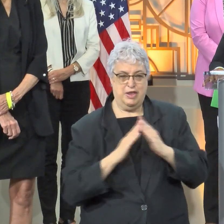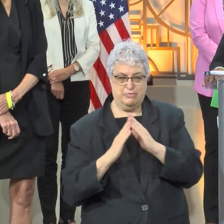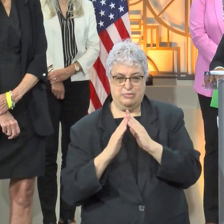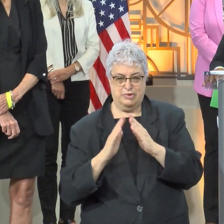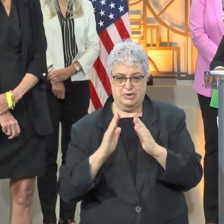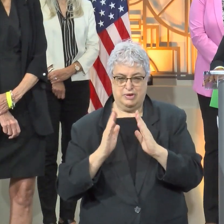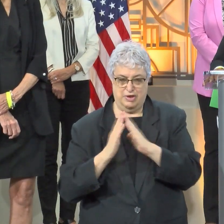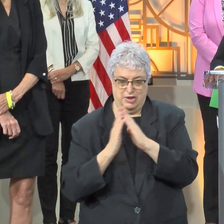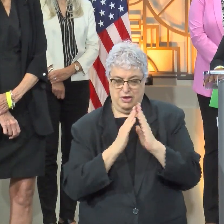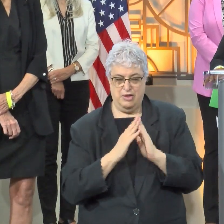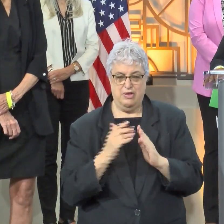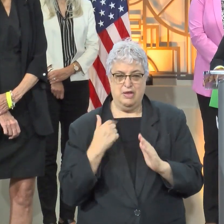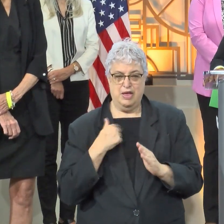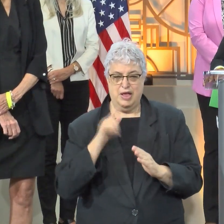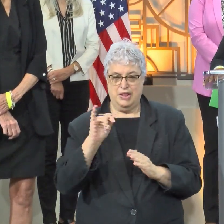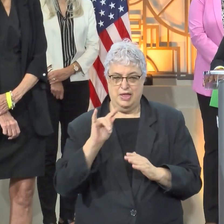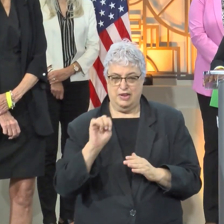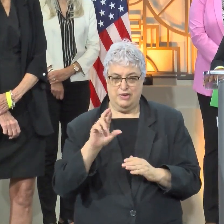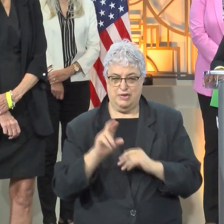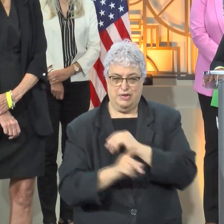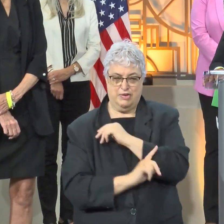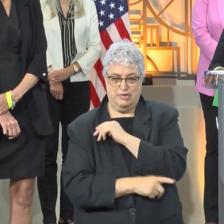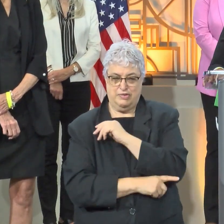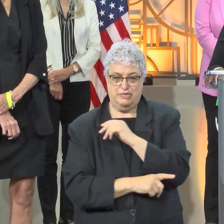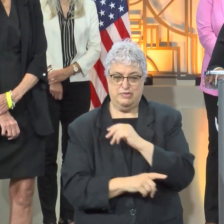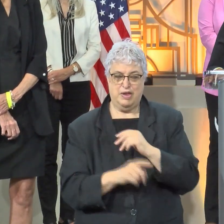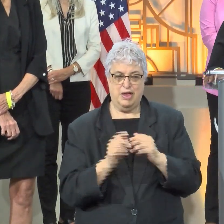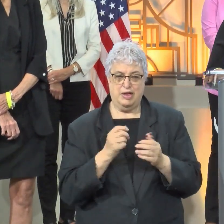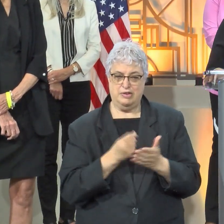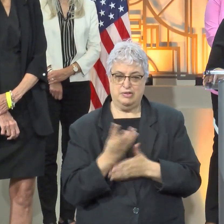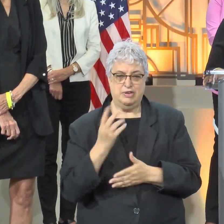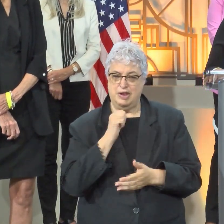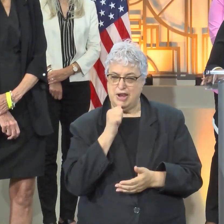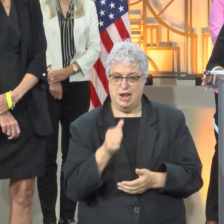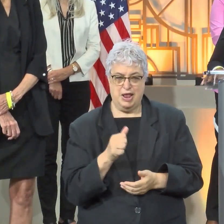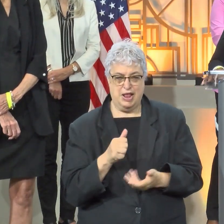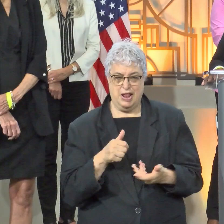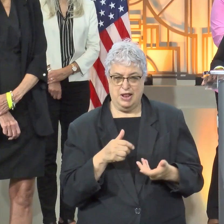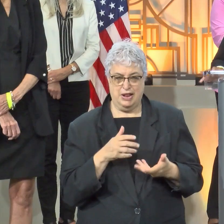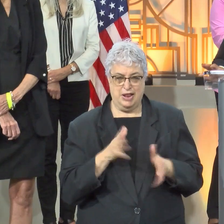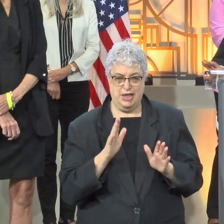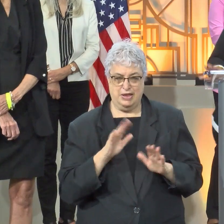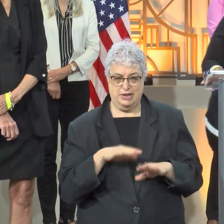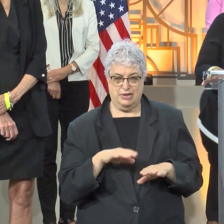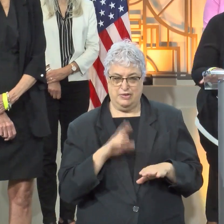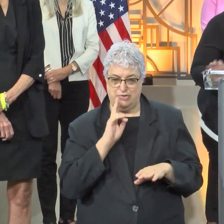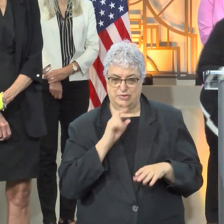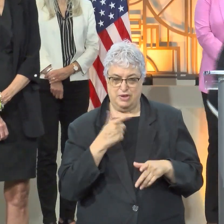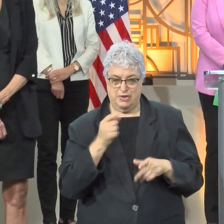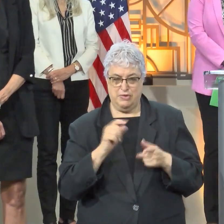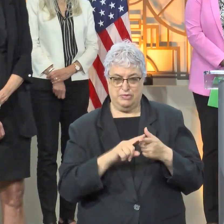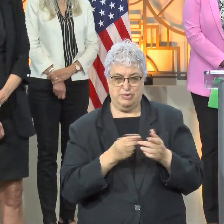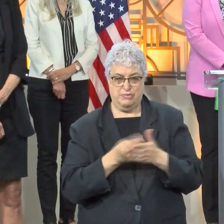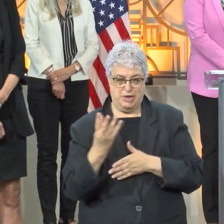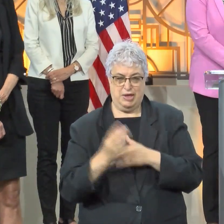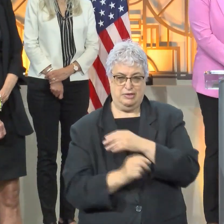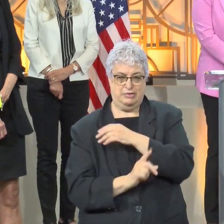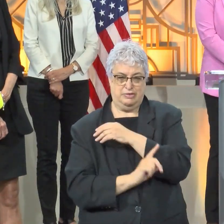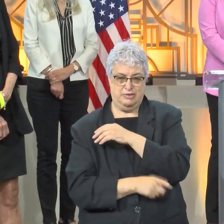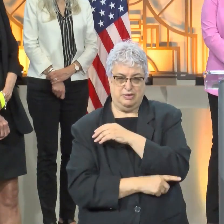we're ready to go because litter is trashy and we will not let Houston go to waste.